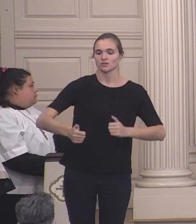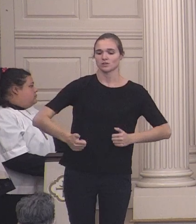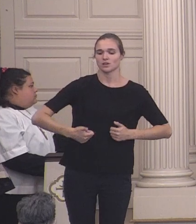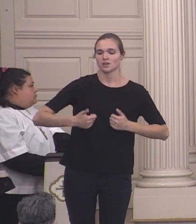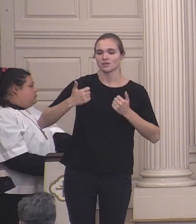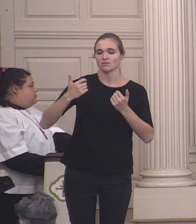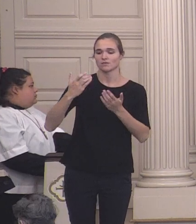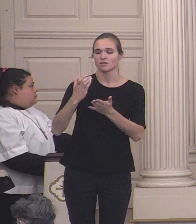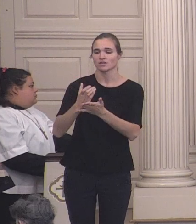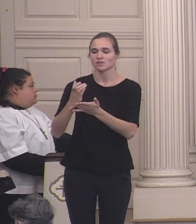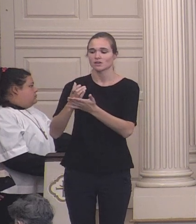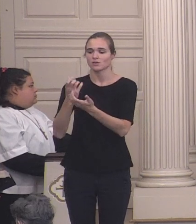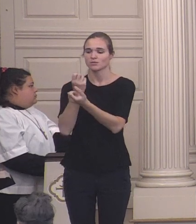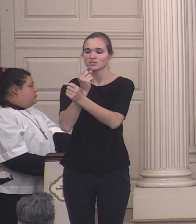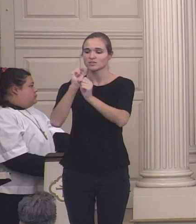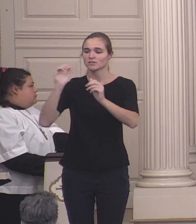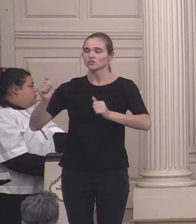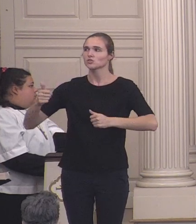of salvation,